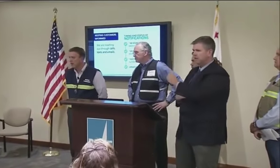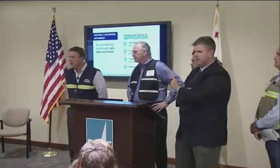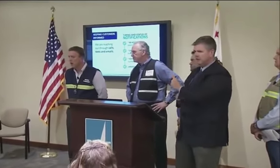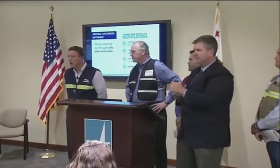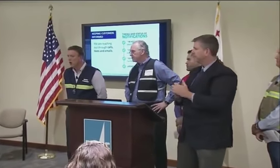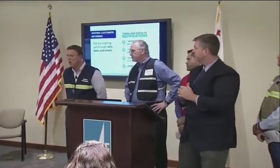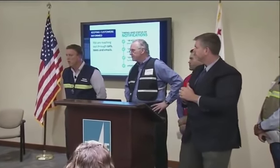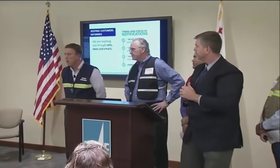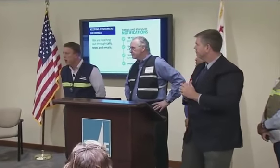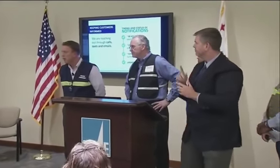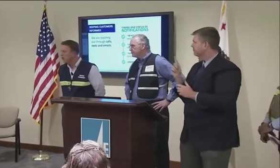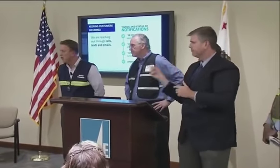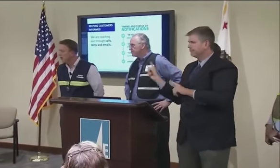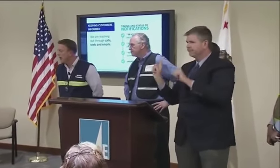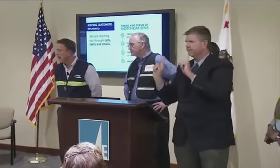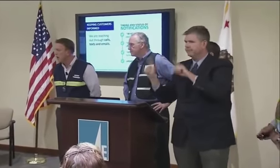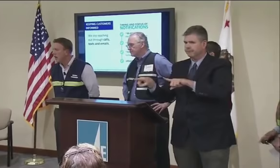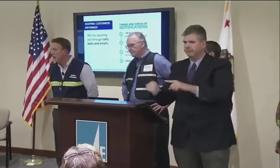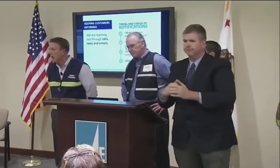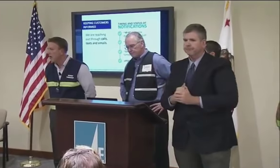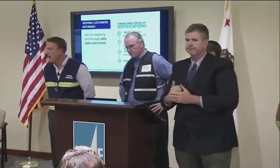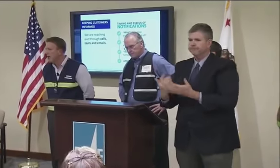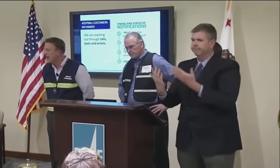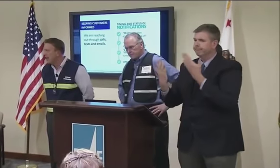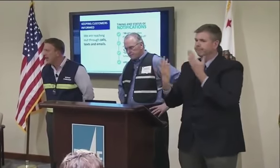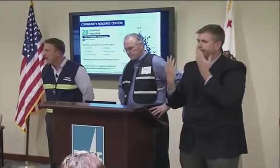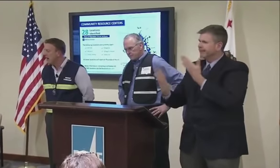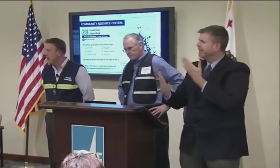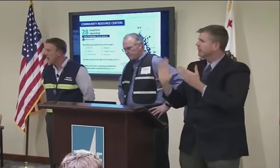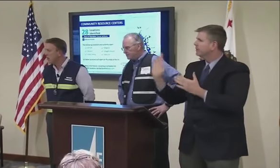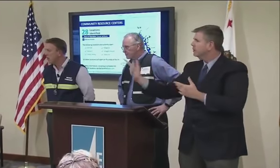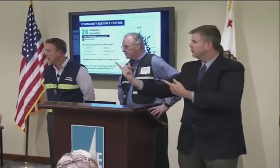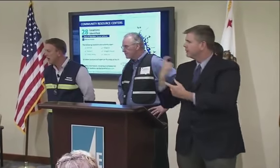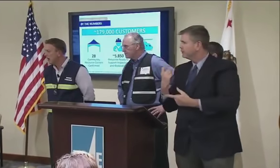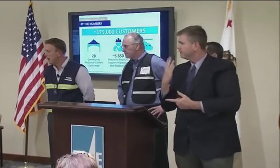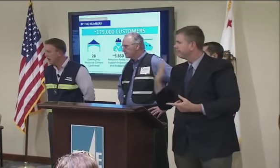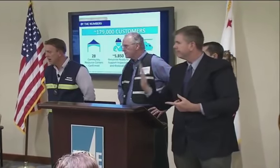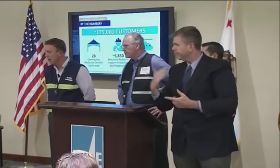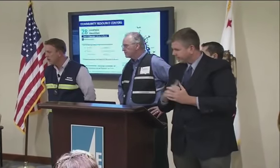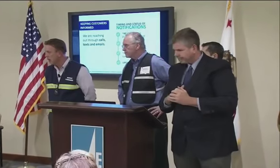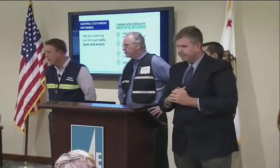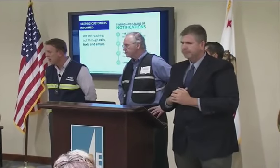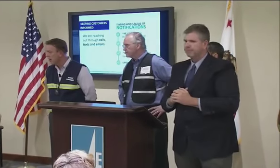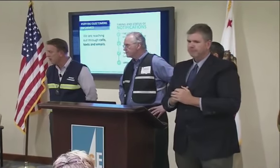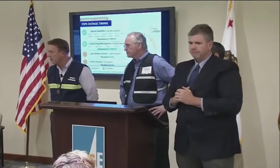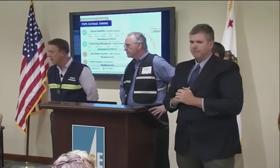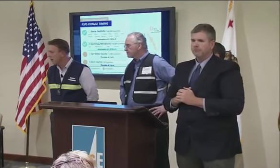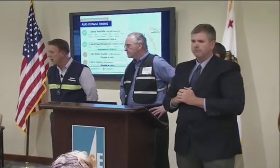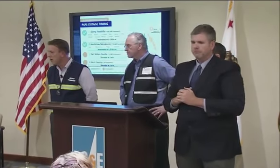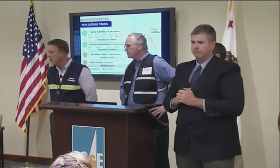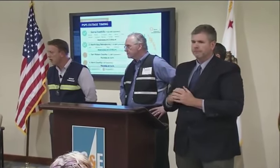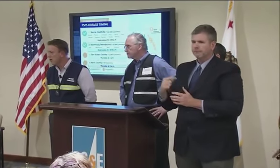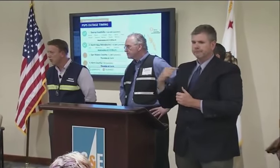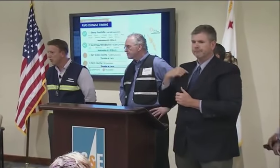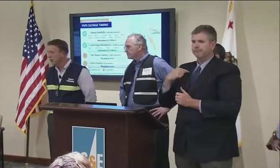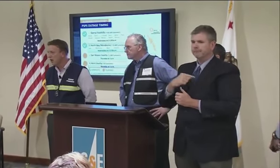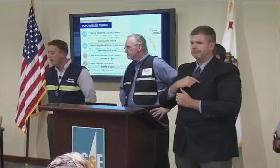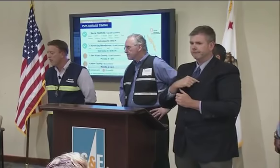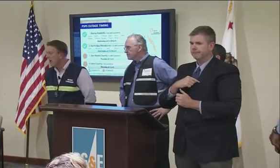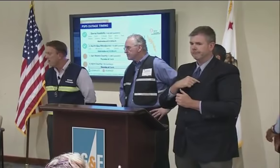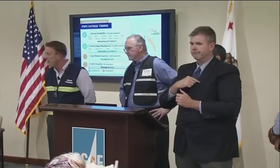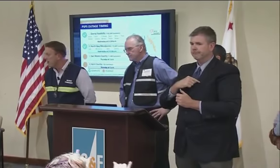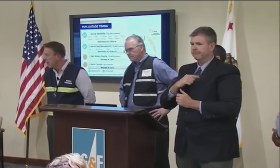behind that. So we've been messaging that the need to have everybody de-energized and our system de-energized